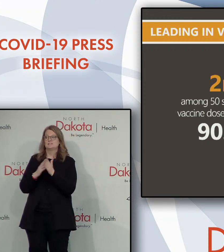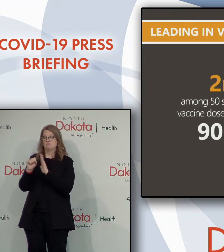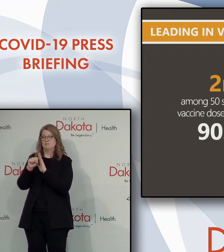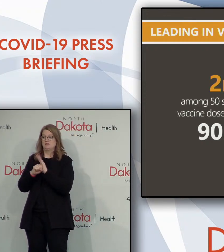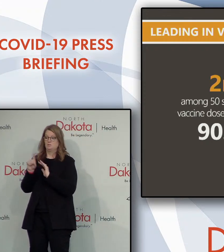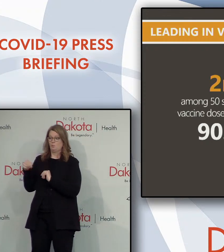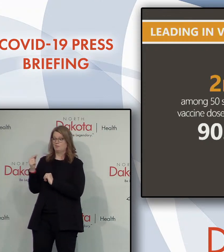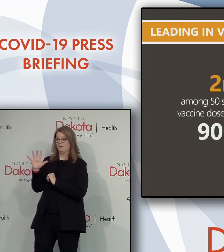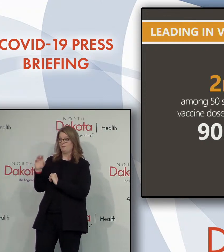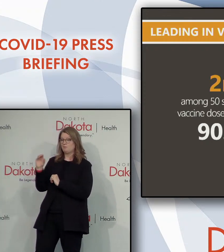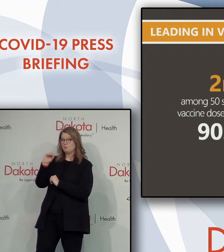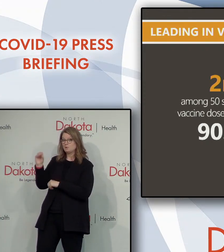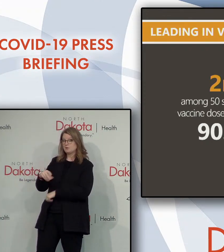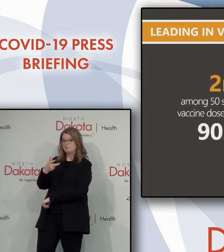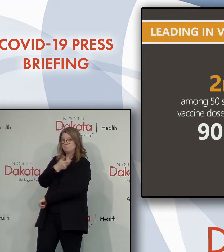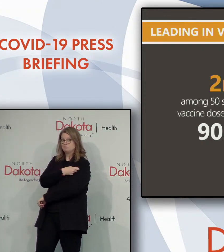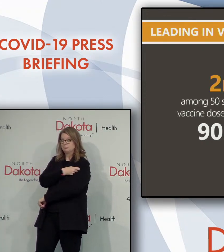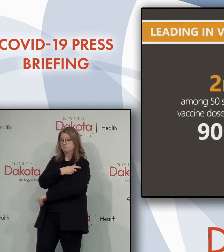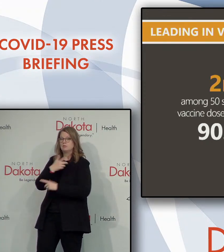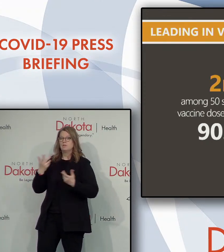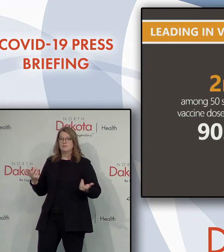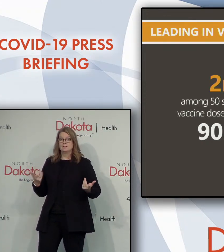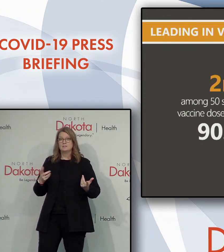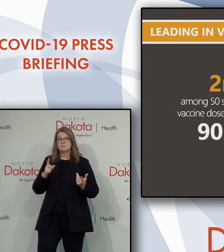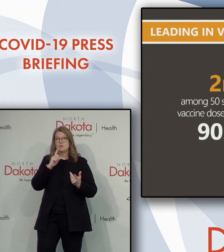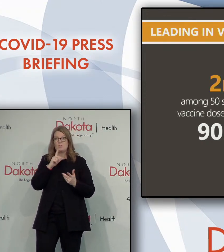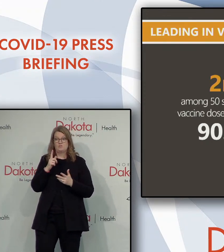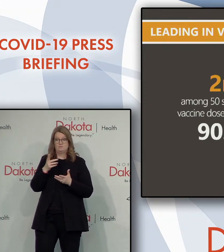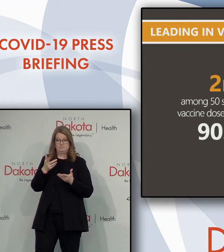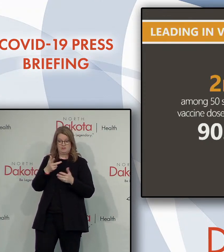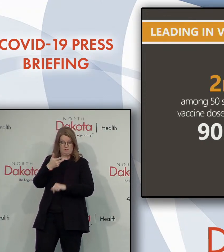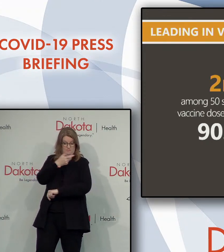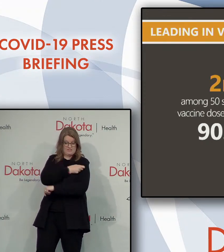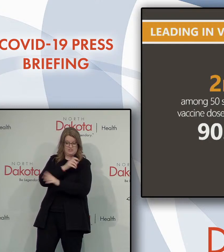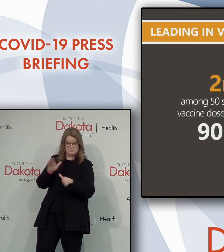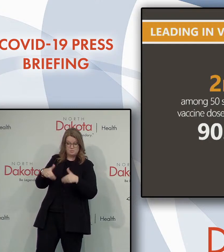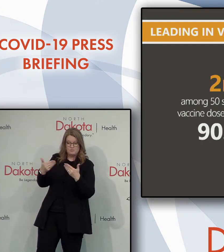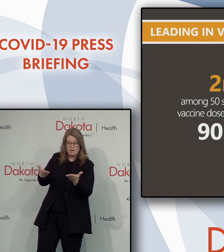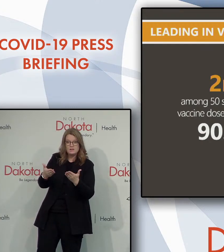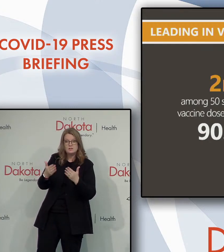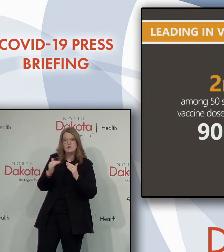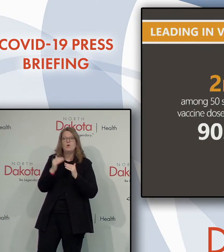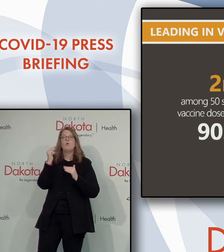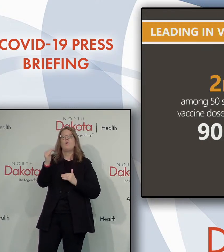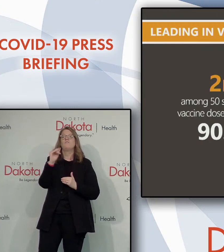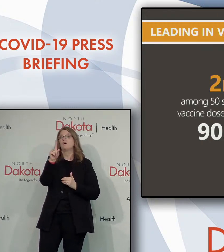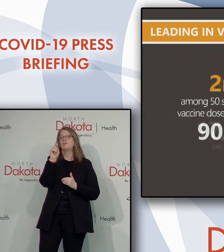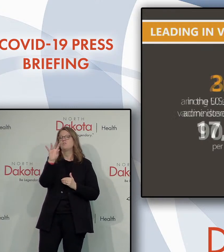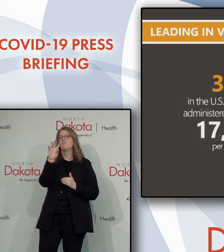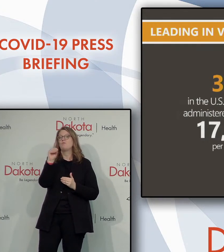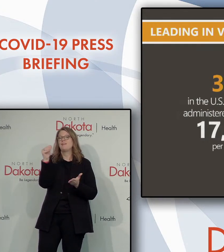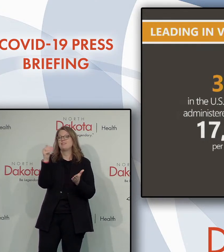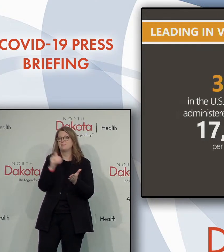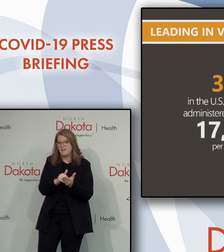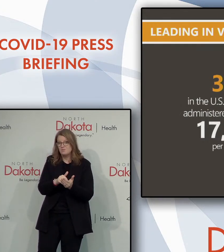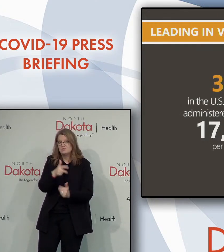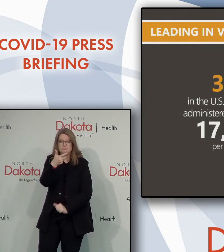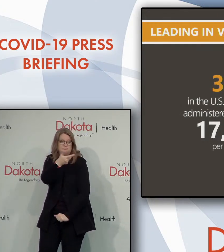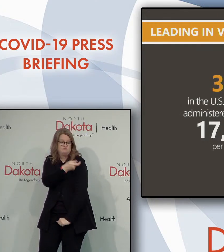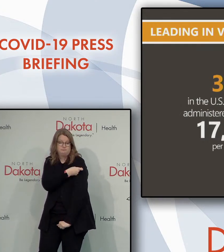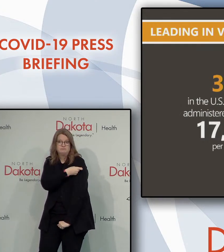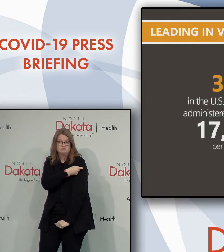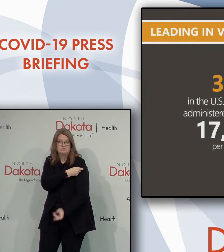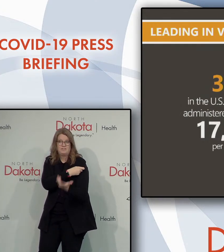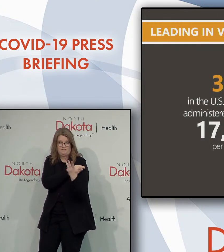50%. And so again, in terms of vaccines actually delivered, we've delivered over 140,000 doses into